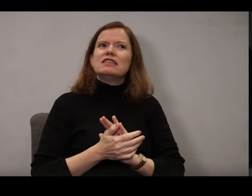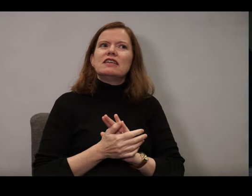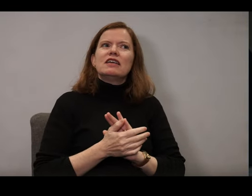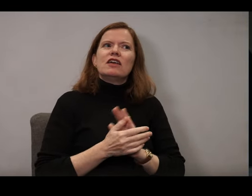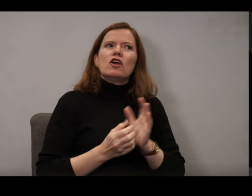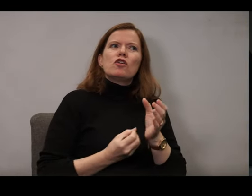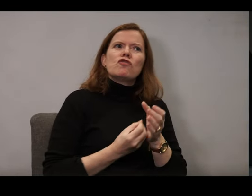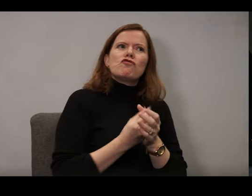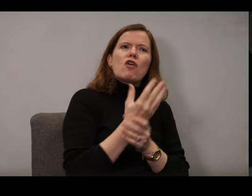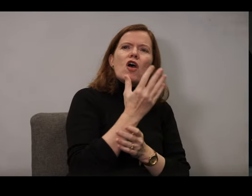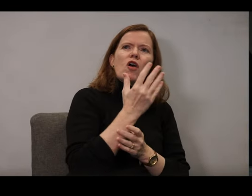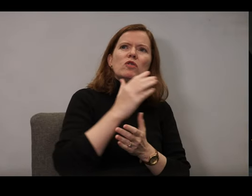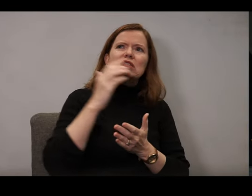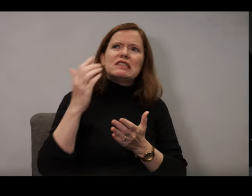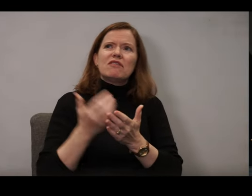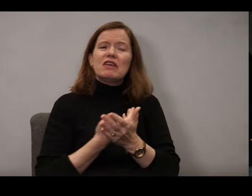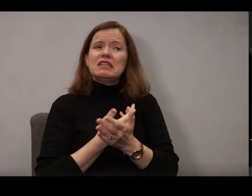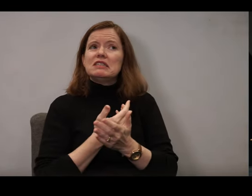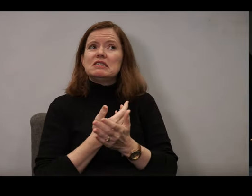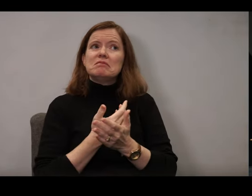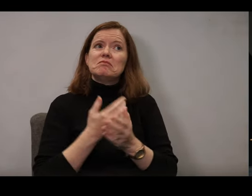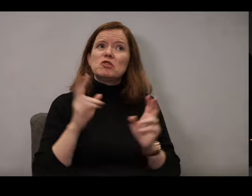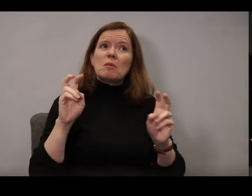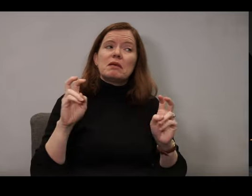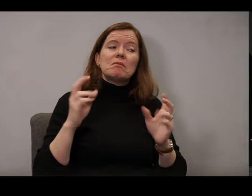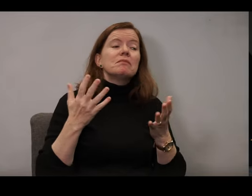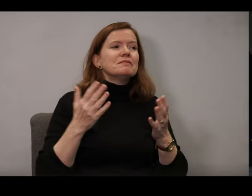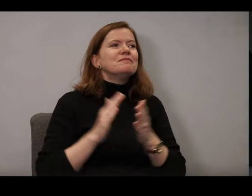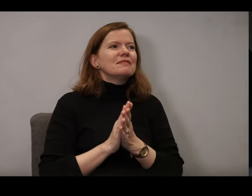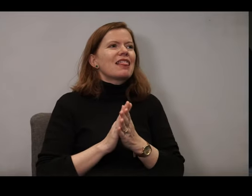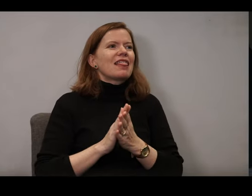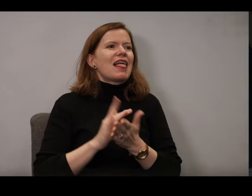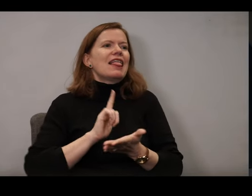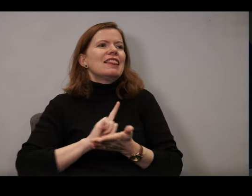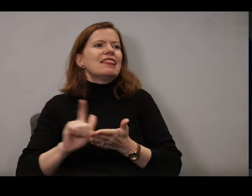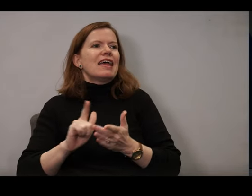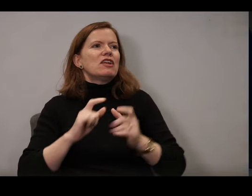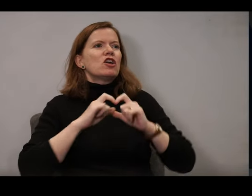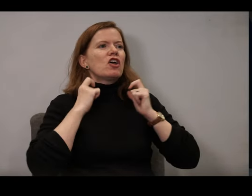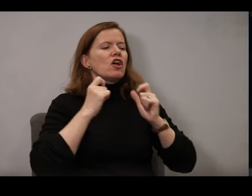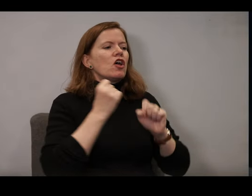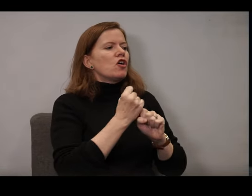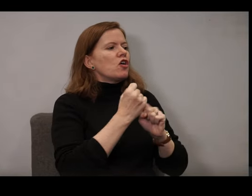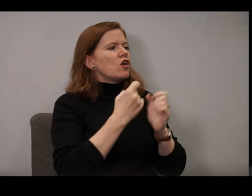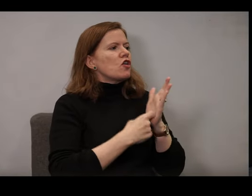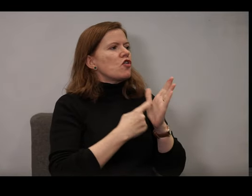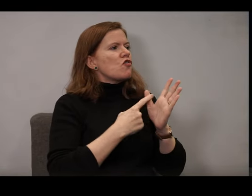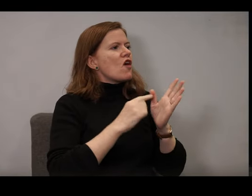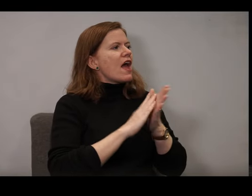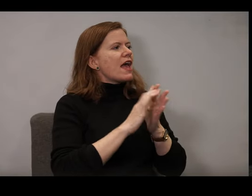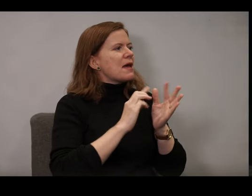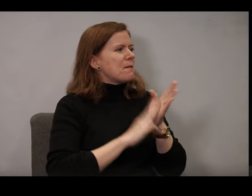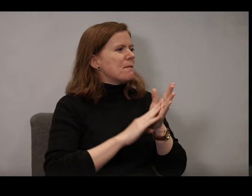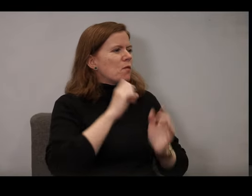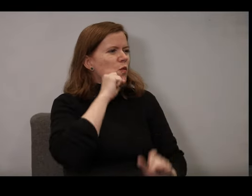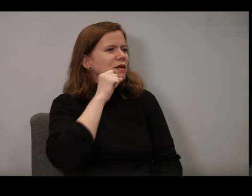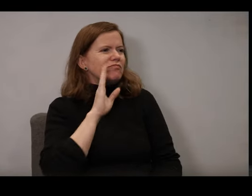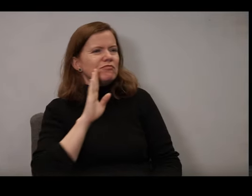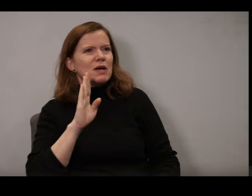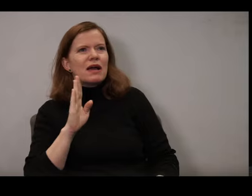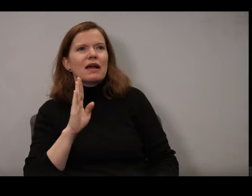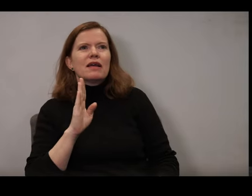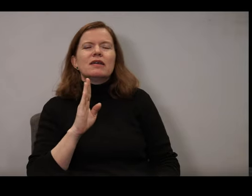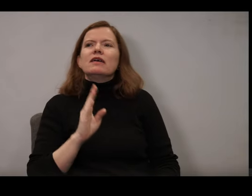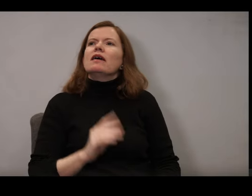EV Grow/Salvation. We'll hear a bit more about that later on. But Graham will be up for us a little bit later. We'll be looking at